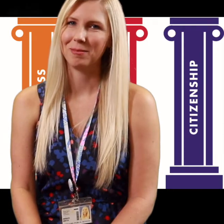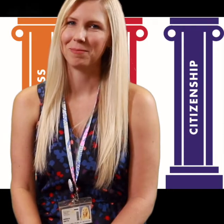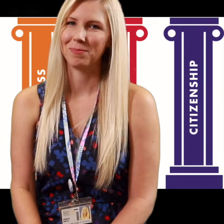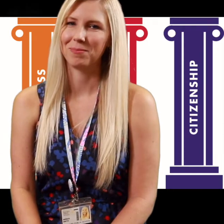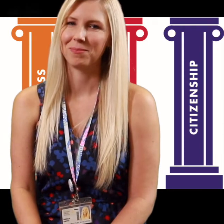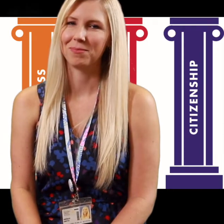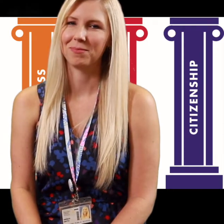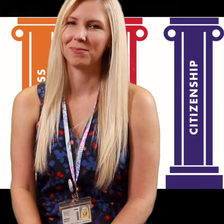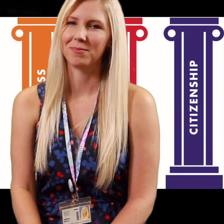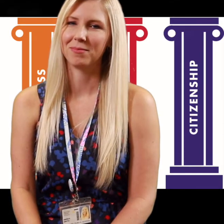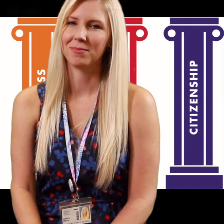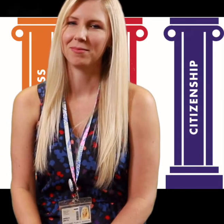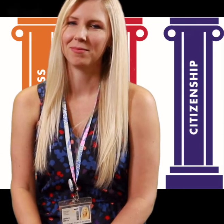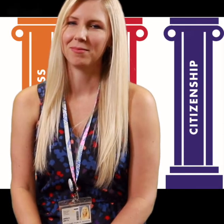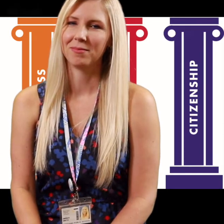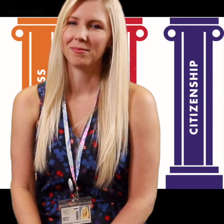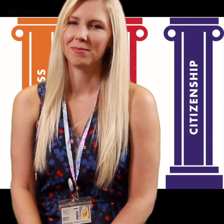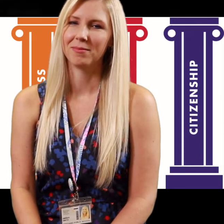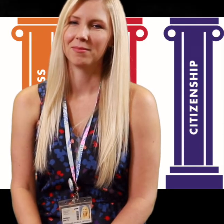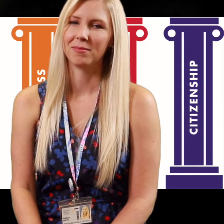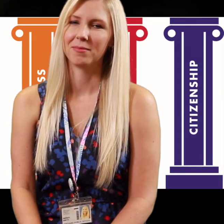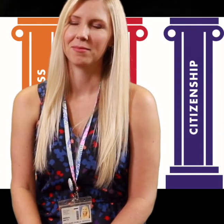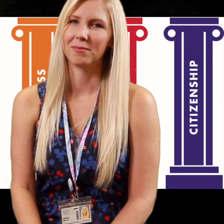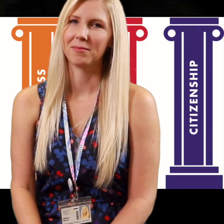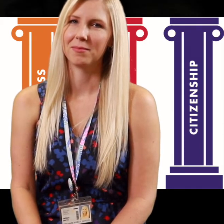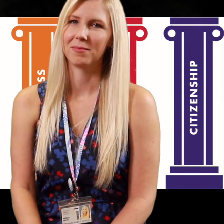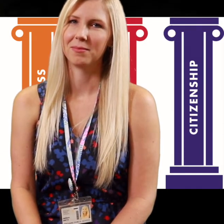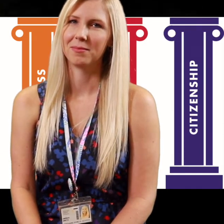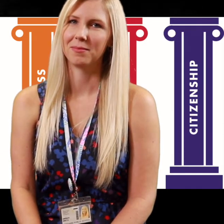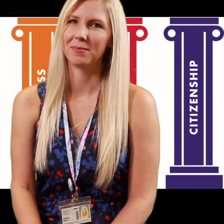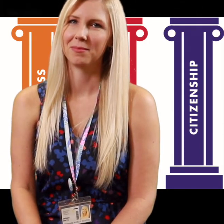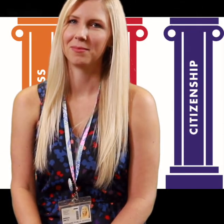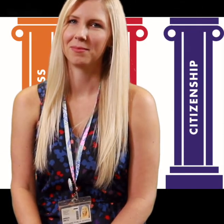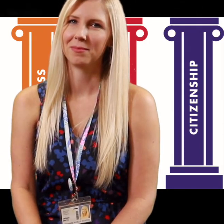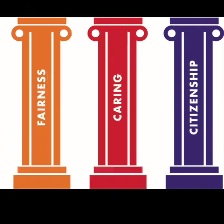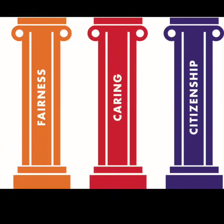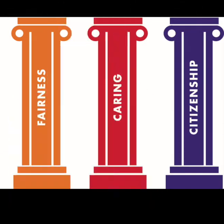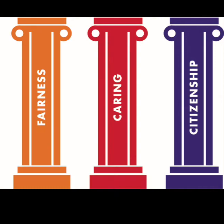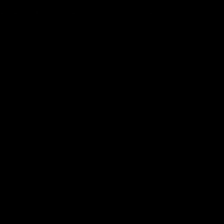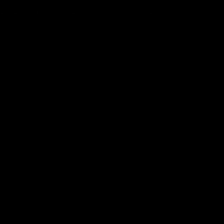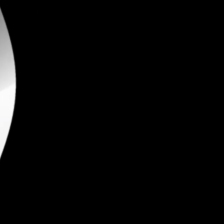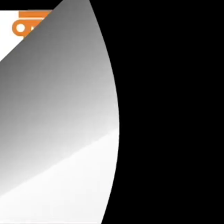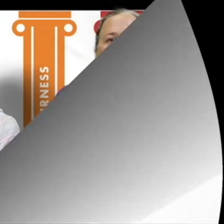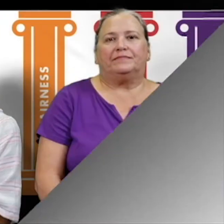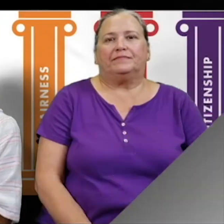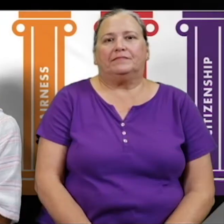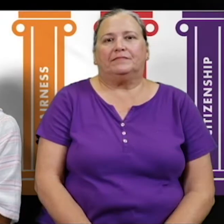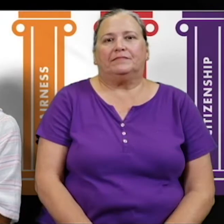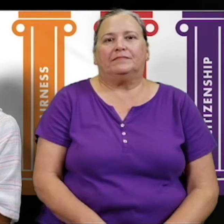respect. Tune in each week to listen to a book and talk about how it relates to respect.